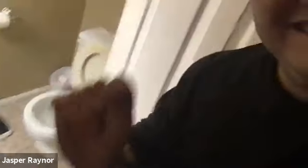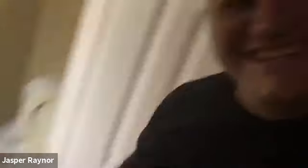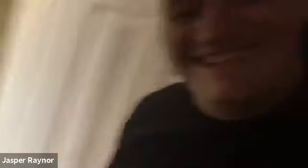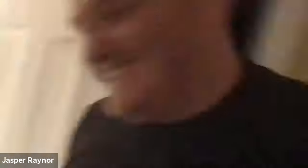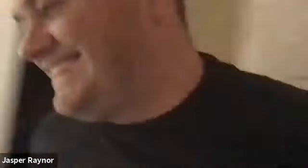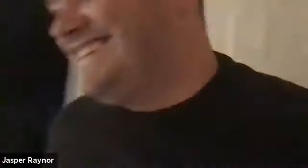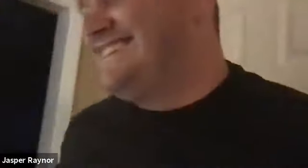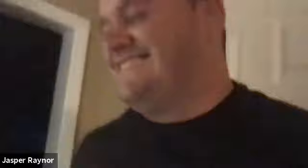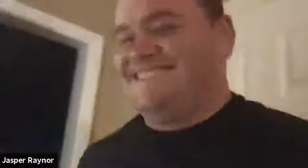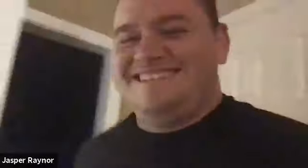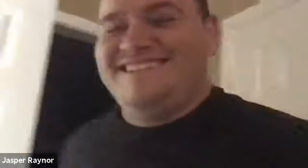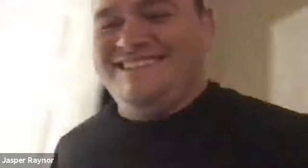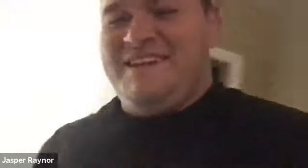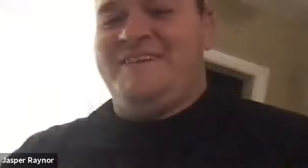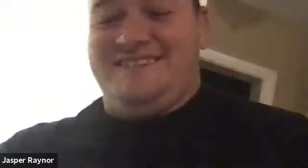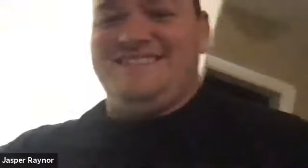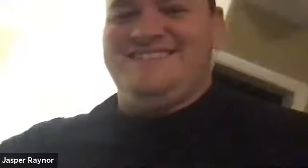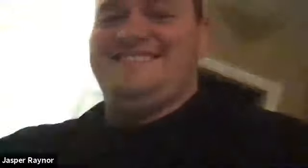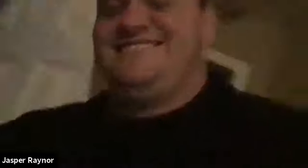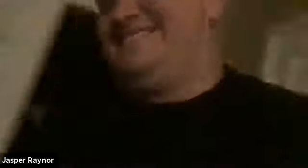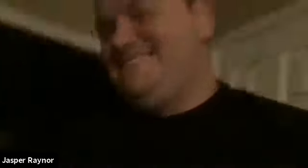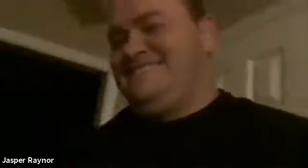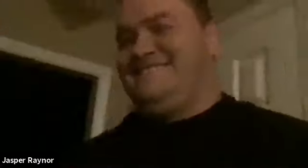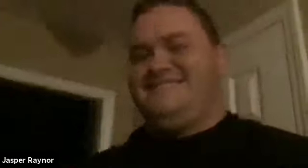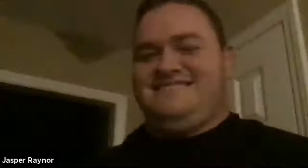Yeah, you done it. Oh, God.